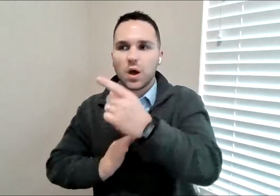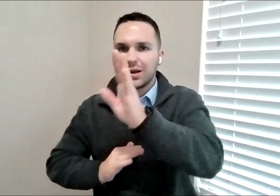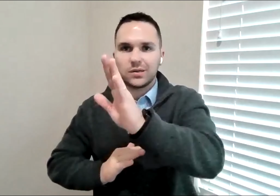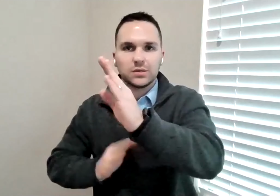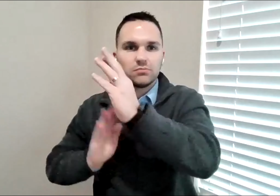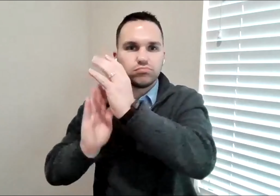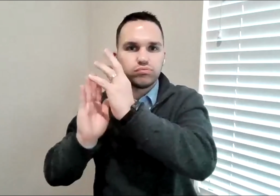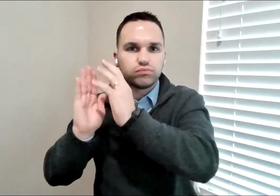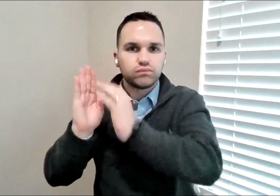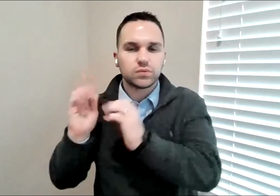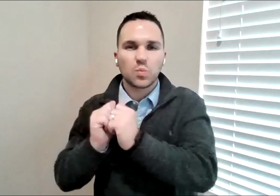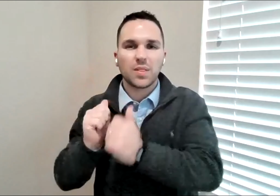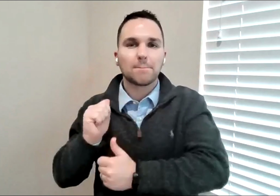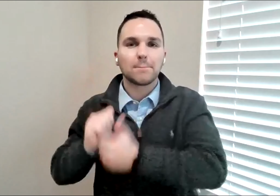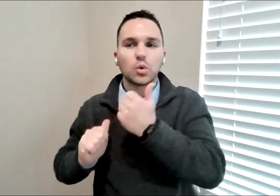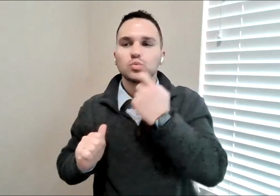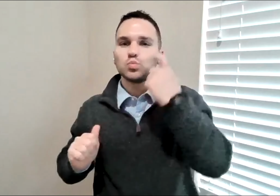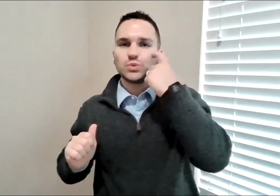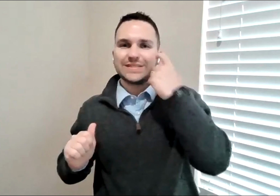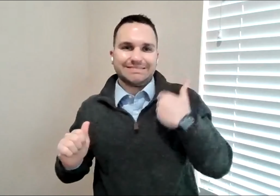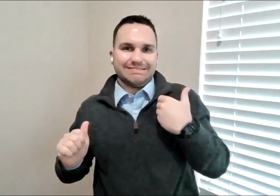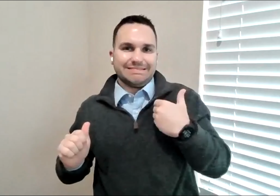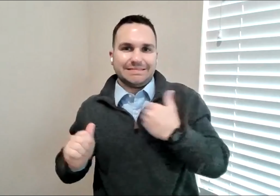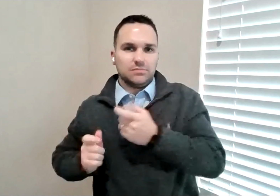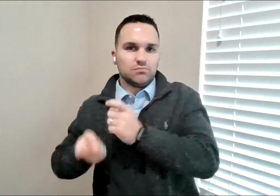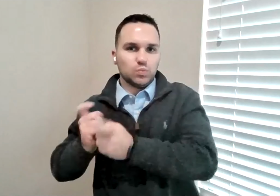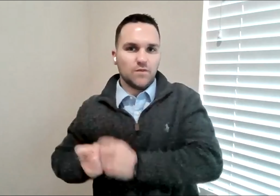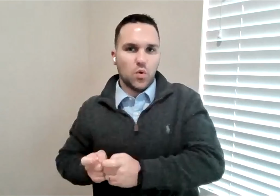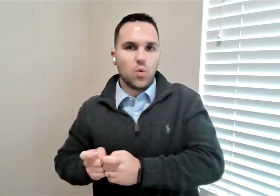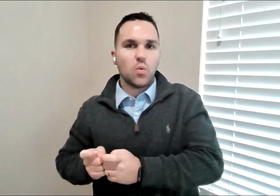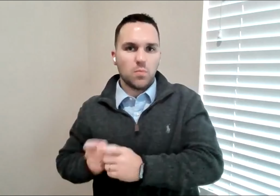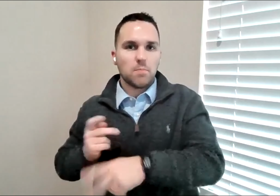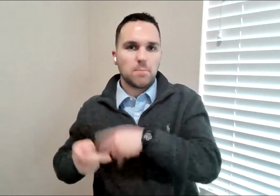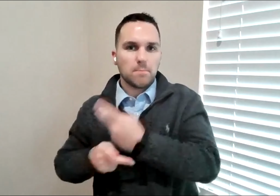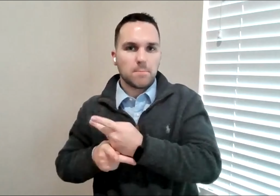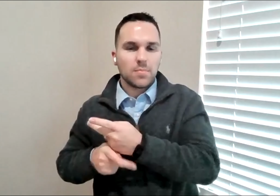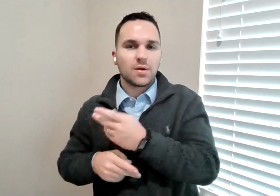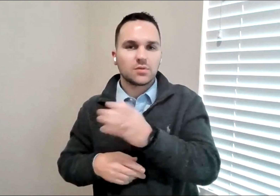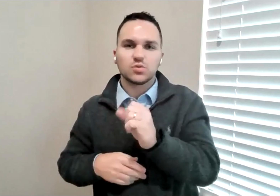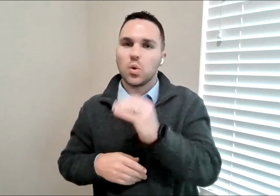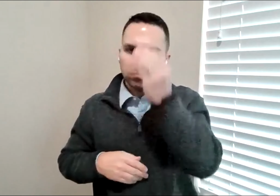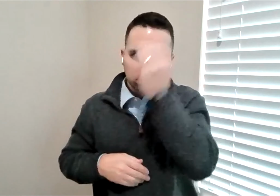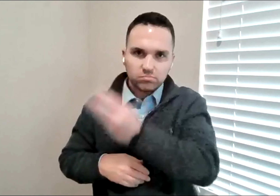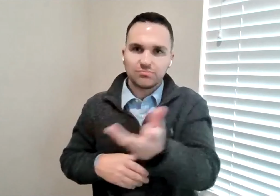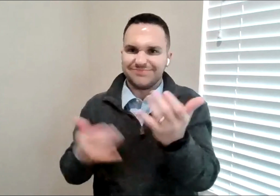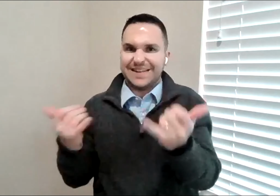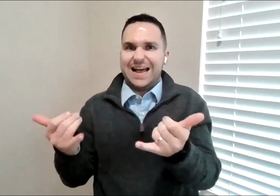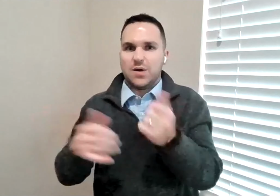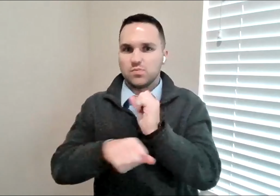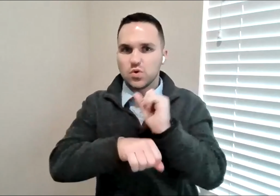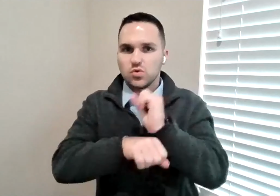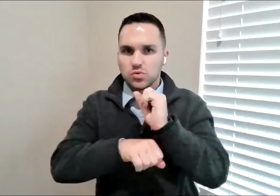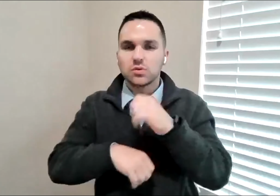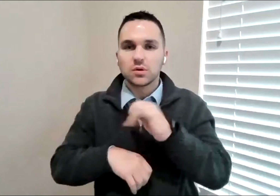in its most recent form. So just wanted to let you know that that is very much in the works. If you're